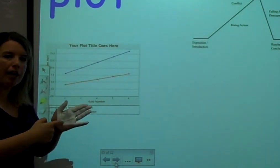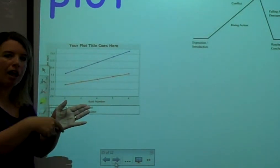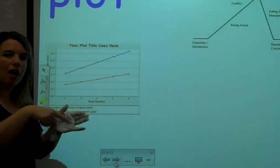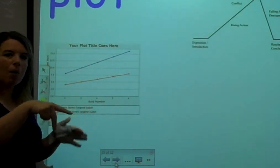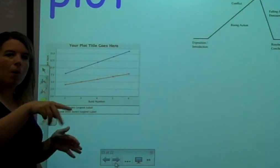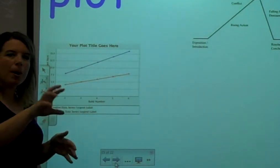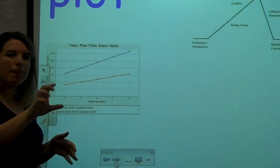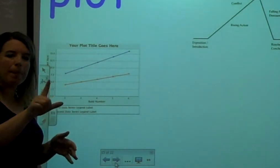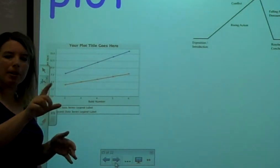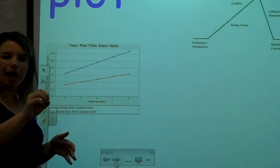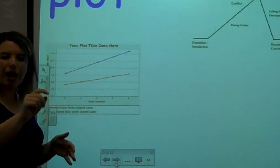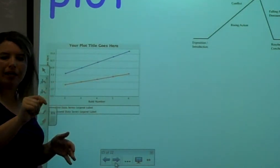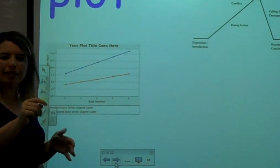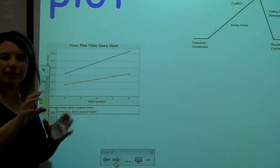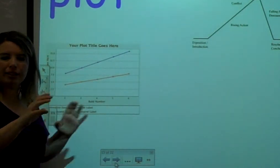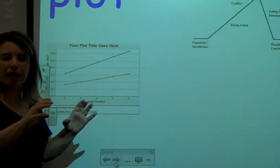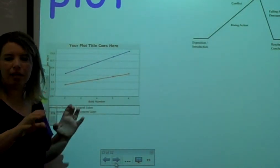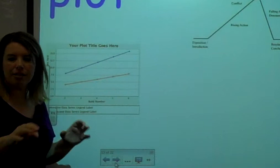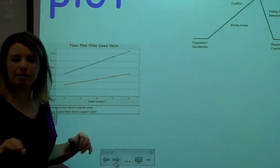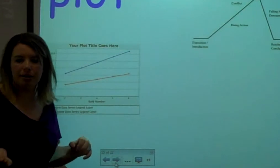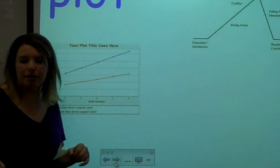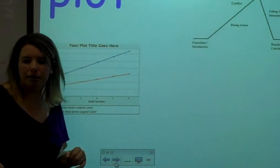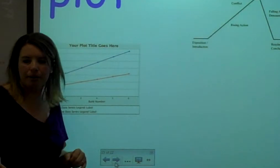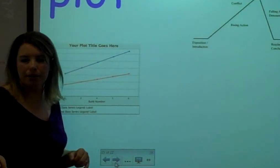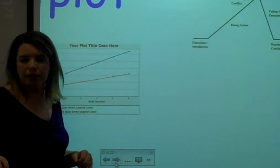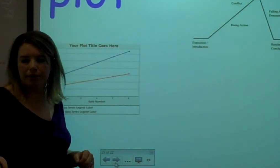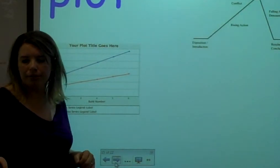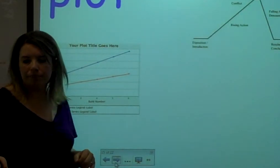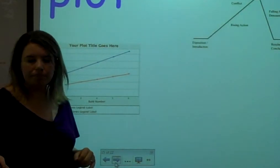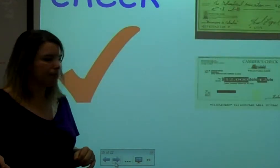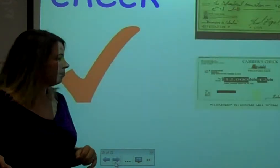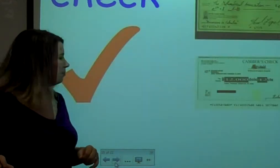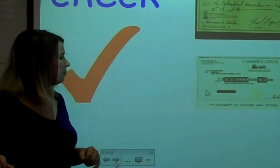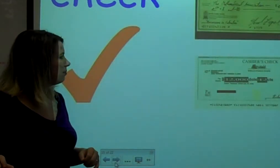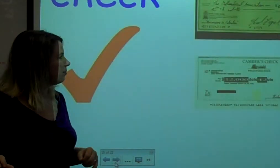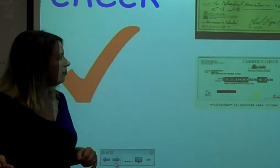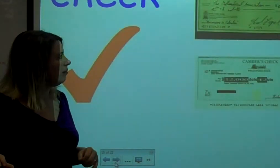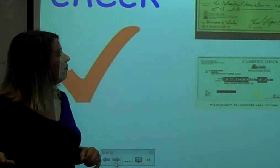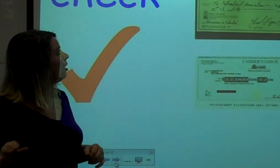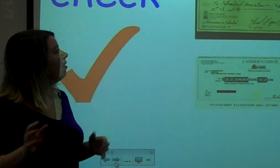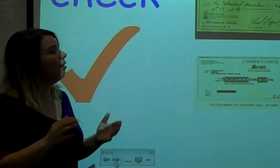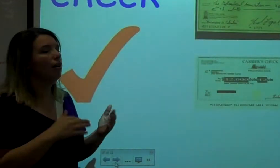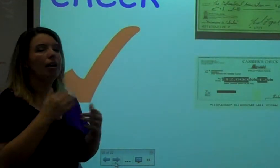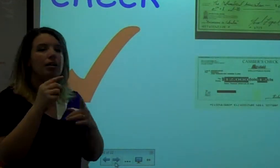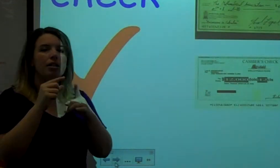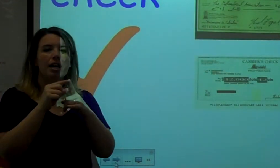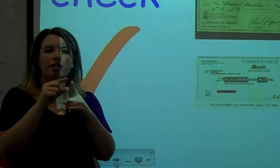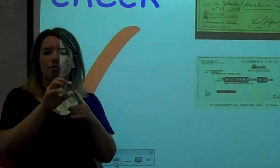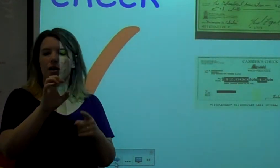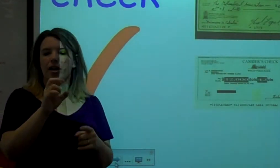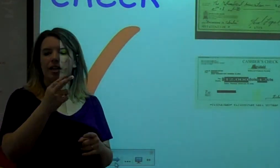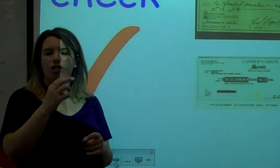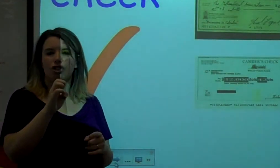showing what a plot does. The next word is